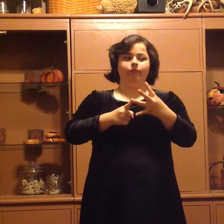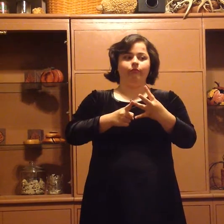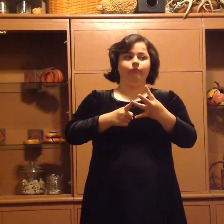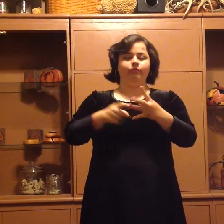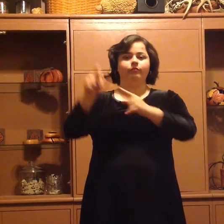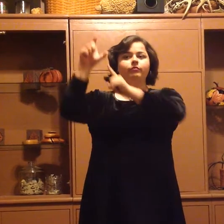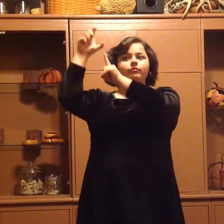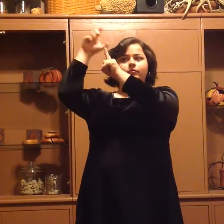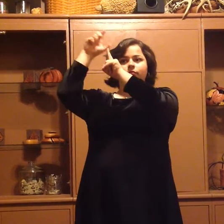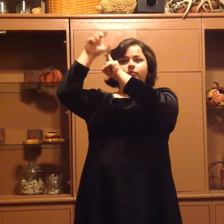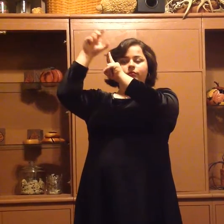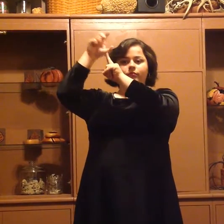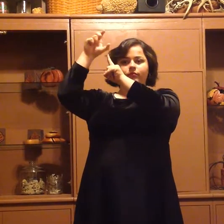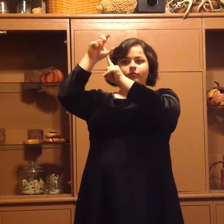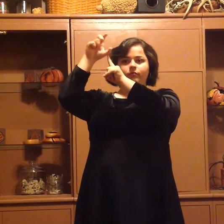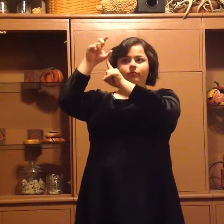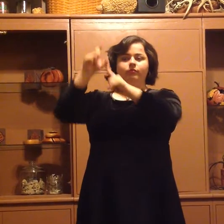a Turkish bear,